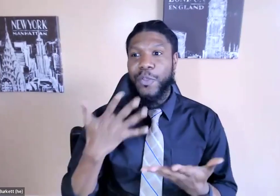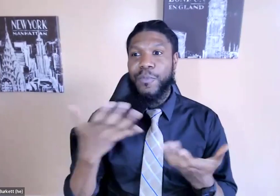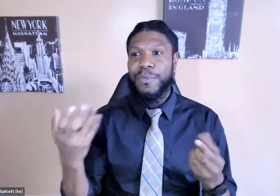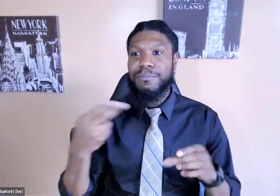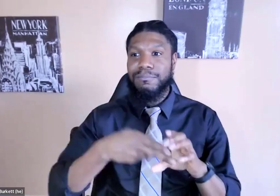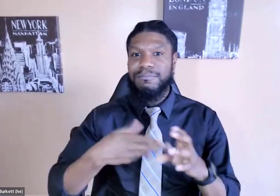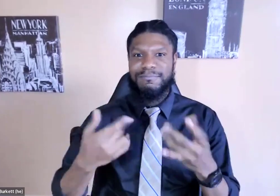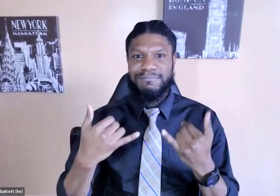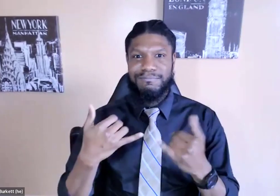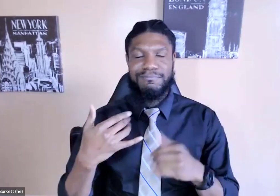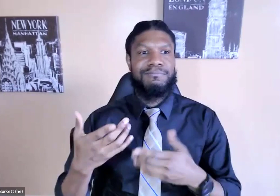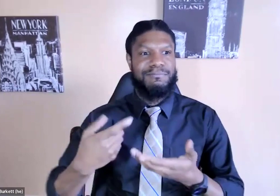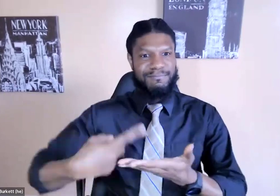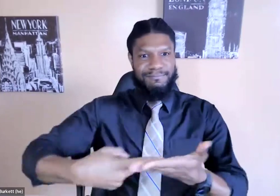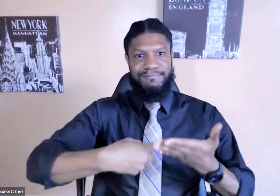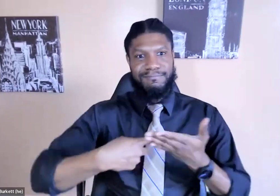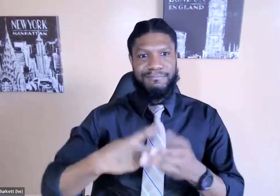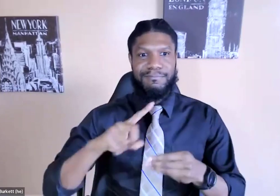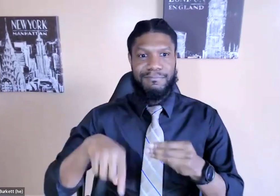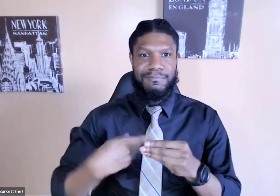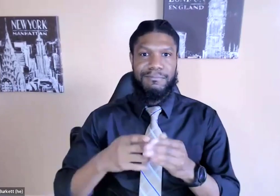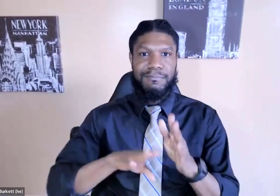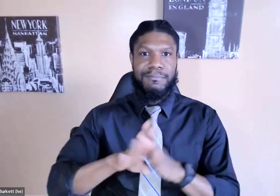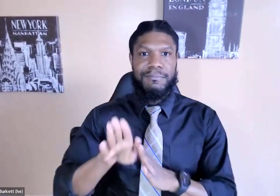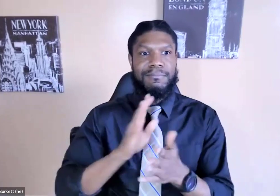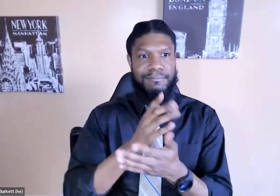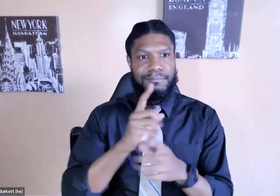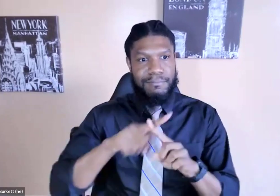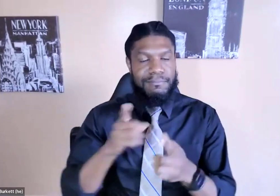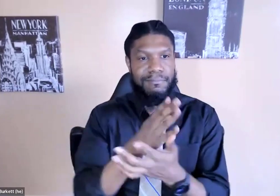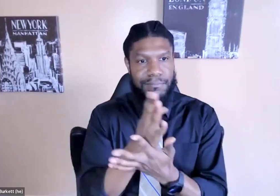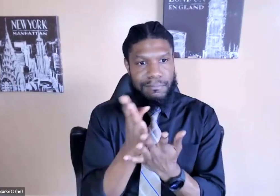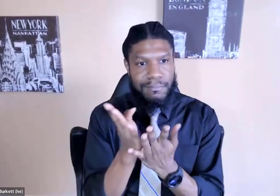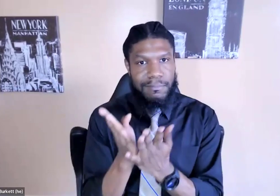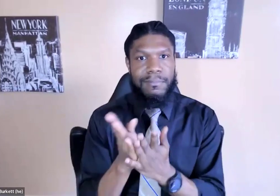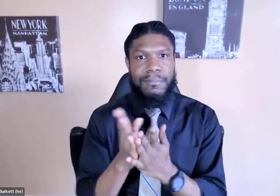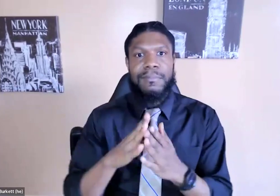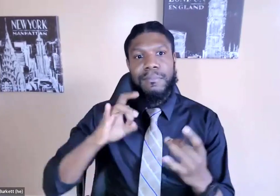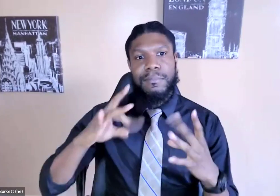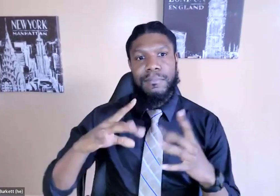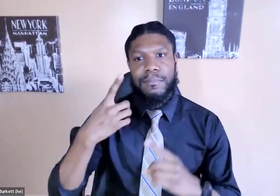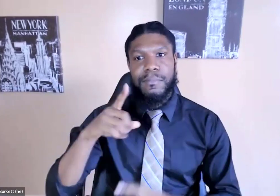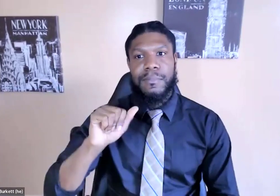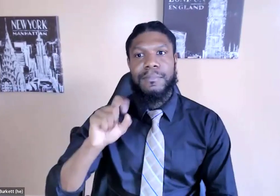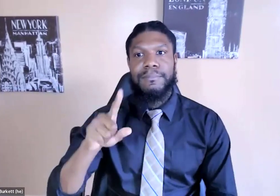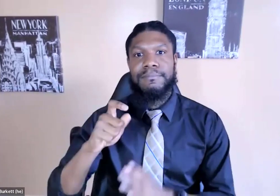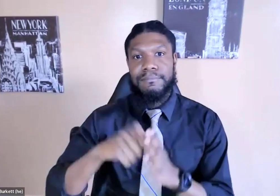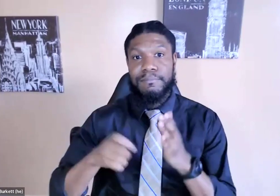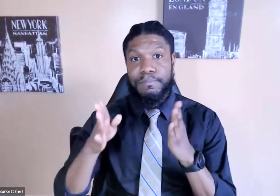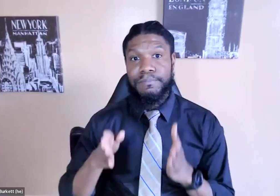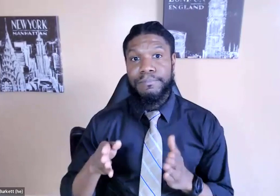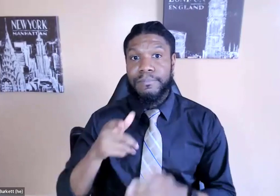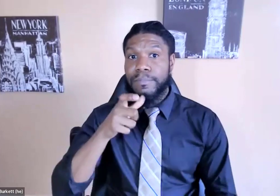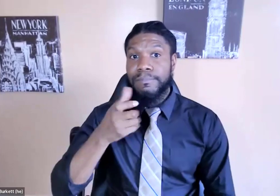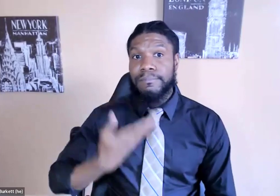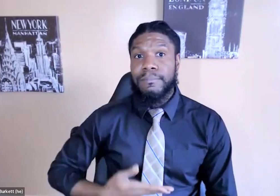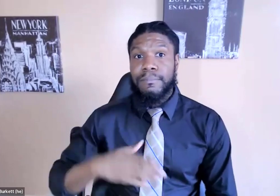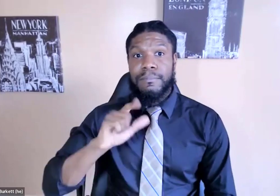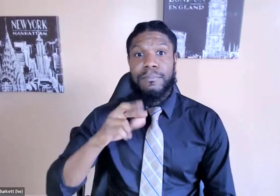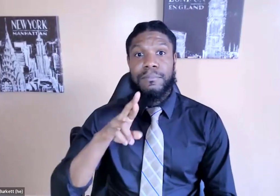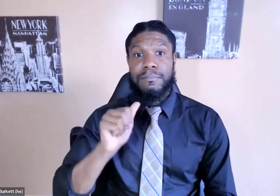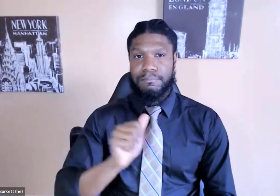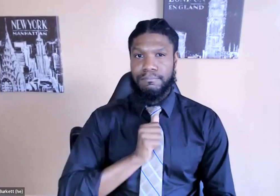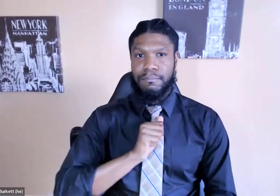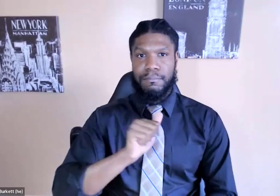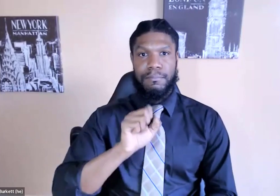joining me for this roundtable discussion about developing multimodal feedback for ESL writers. My name is Laura Widman, and I am the ESL